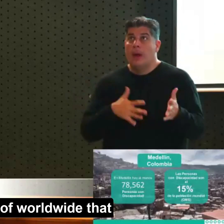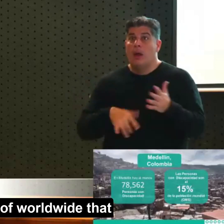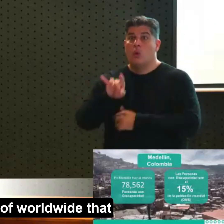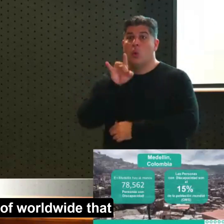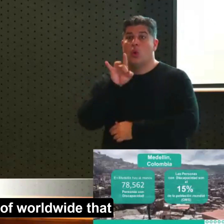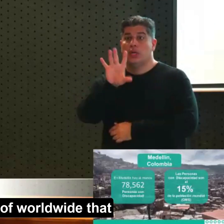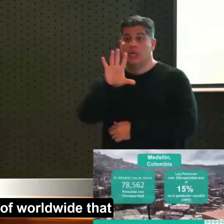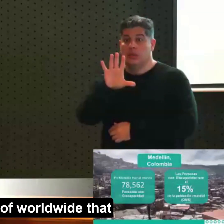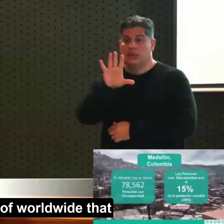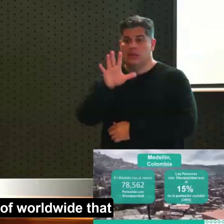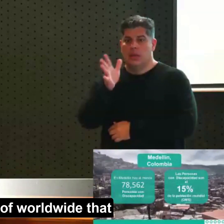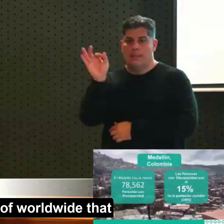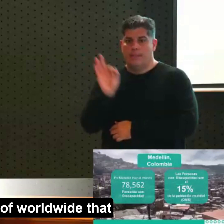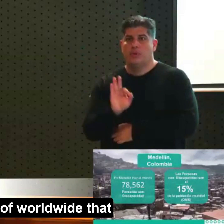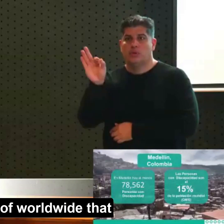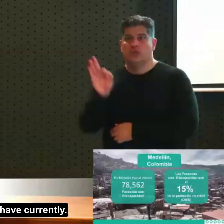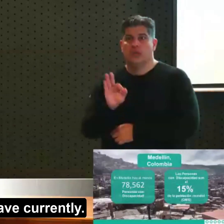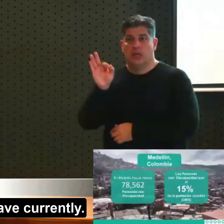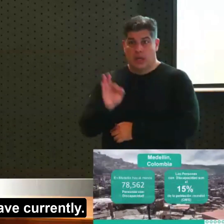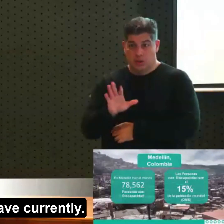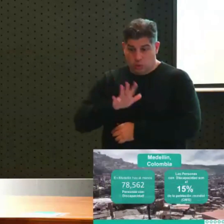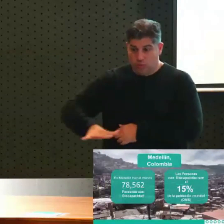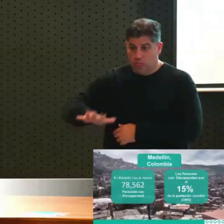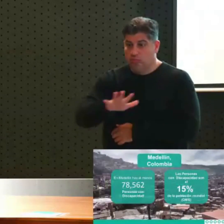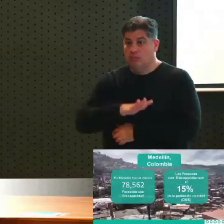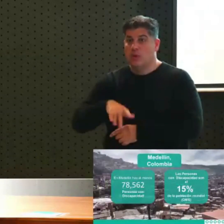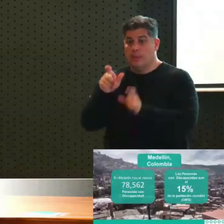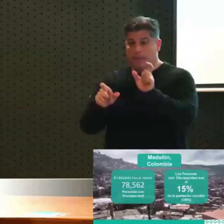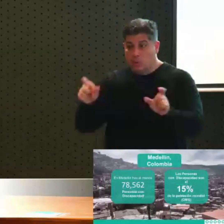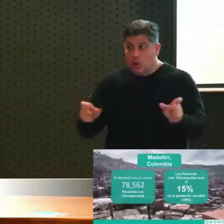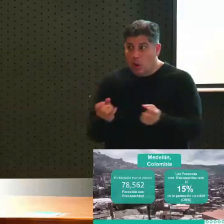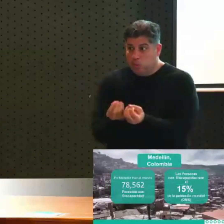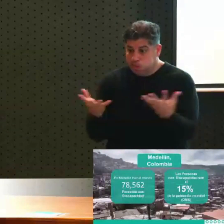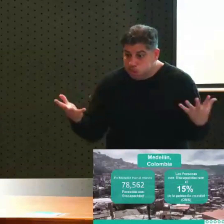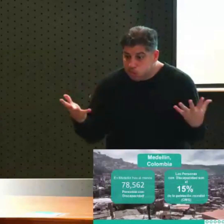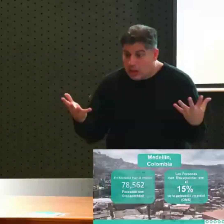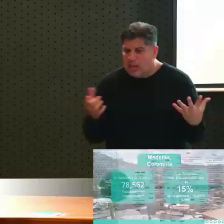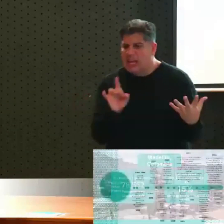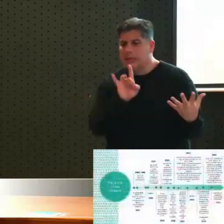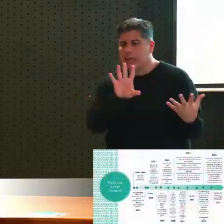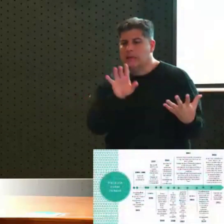population of worldwide that we have currently.